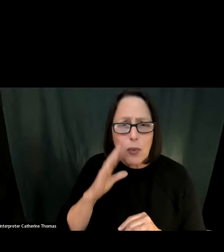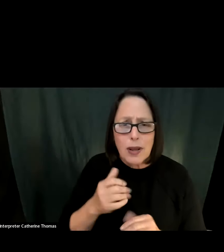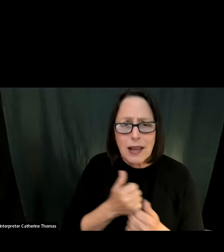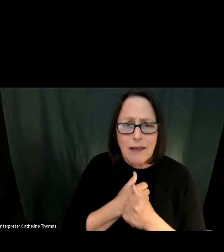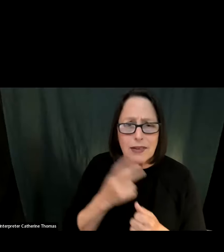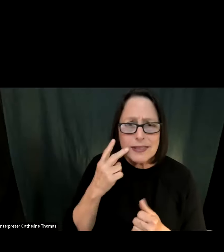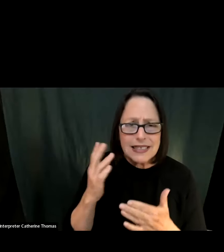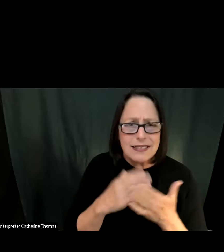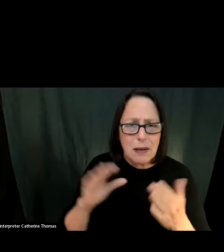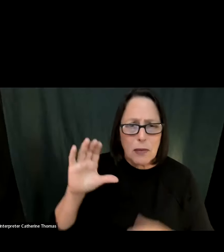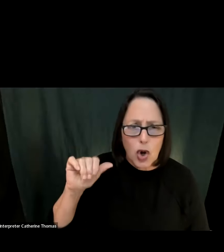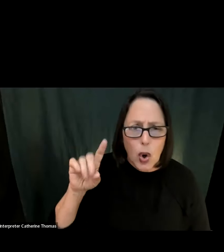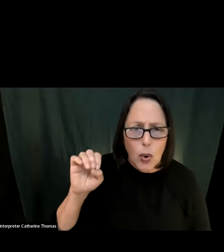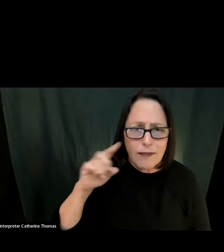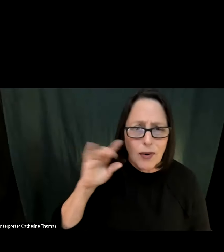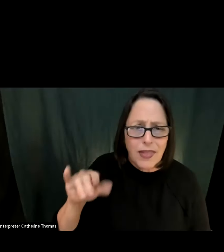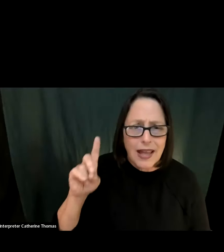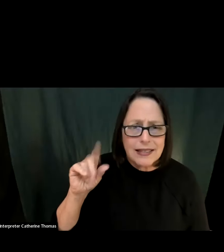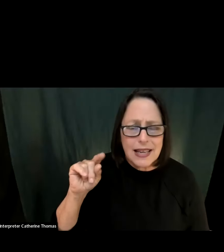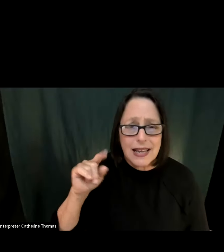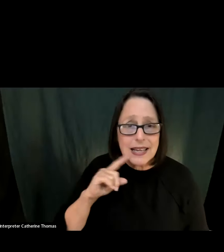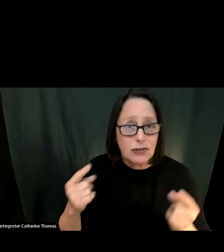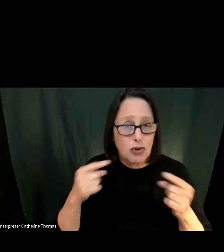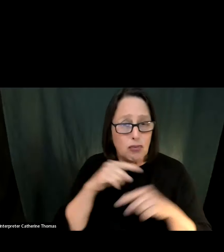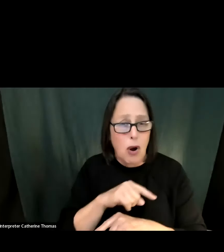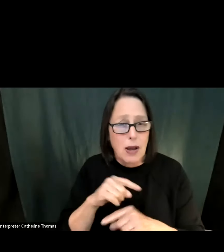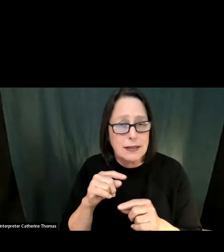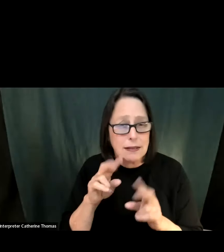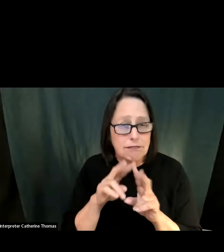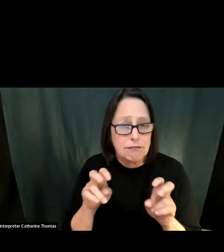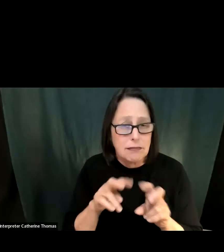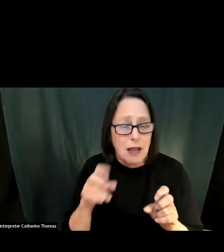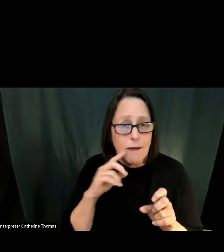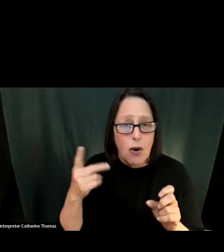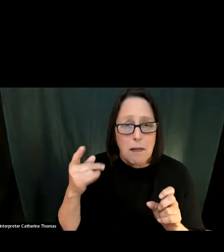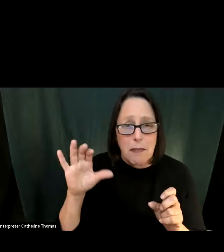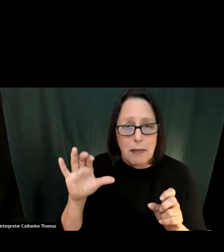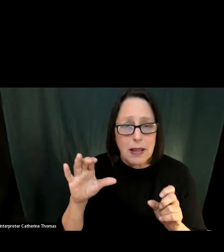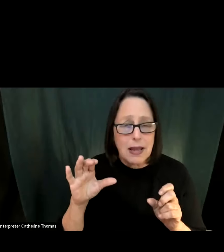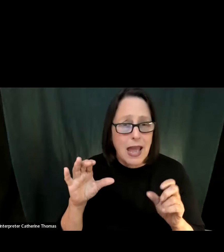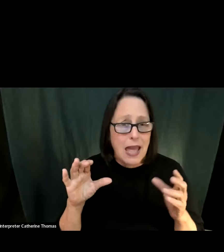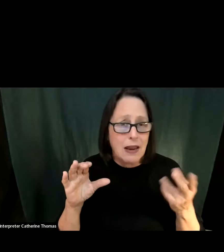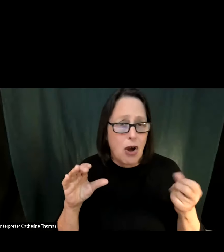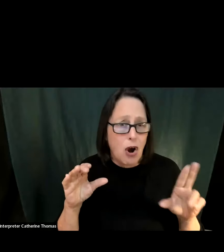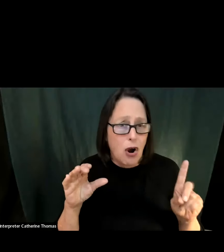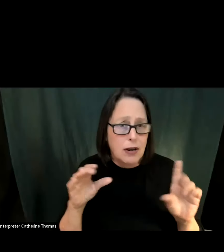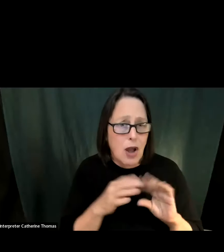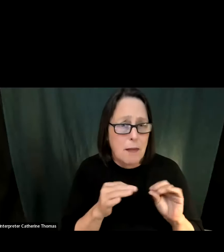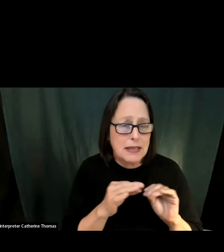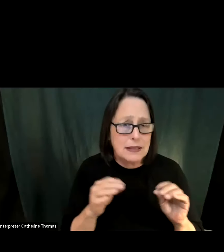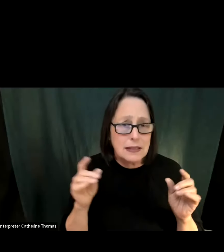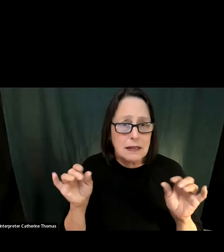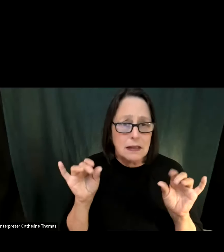that data. Is there crosswalking of the public comments into the quote hard comments that you're actually